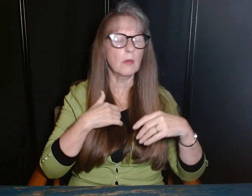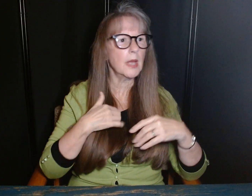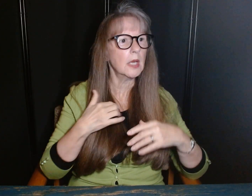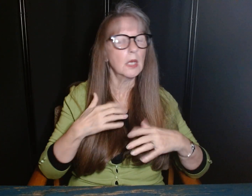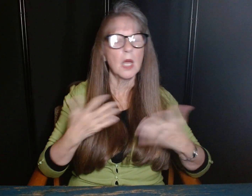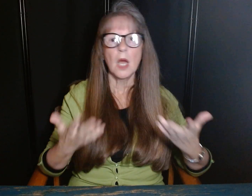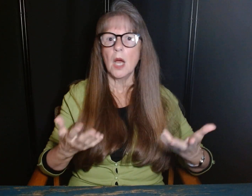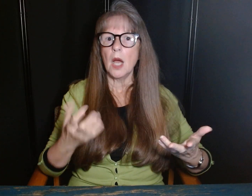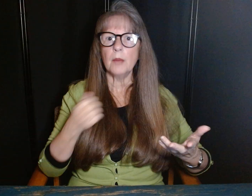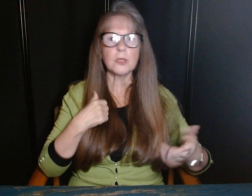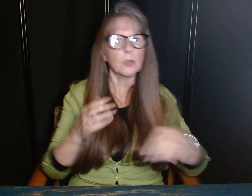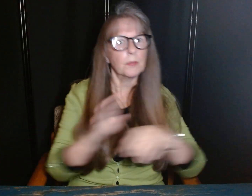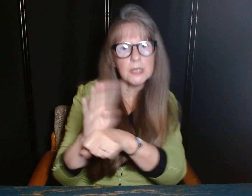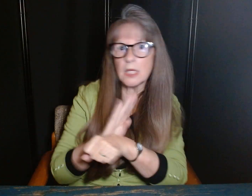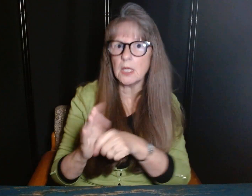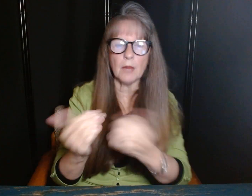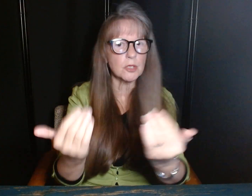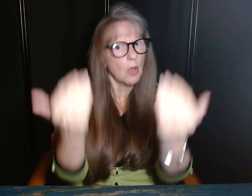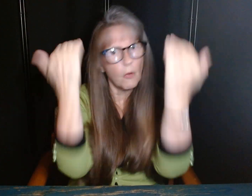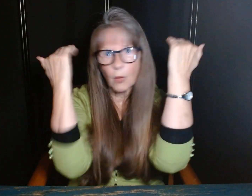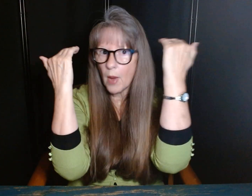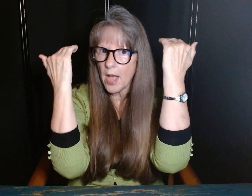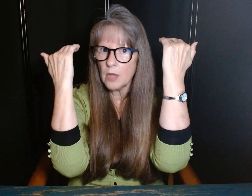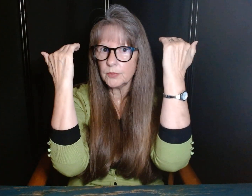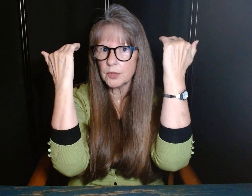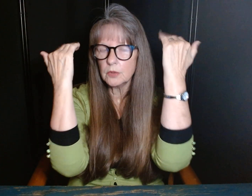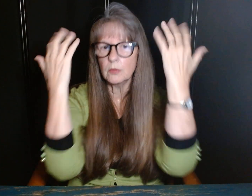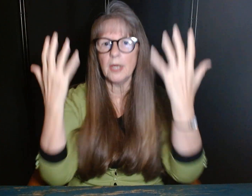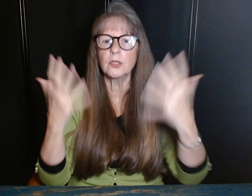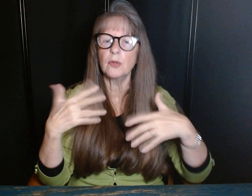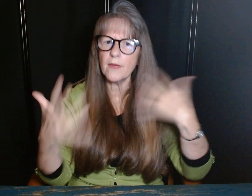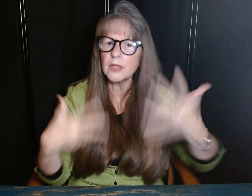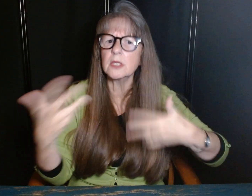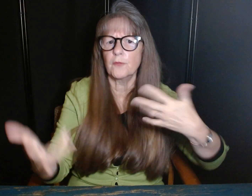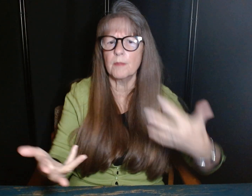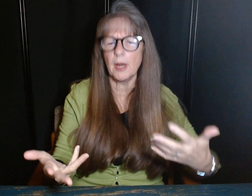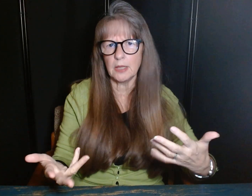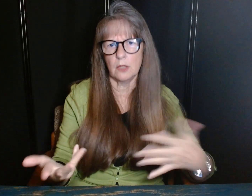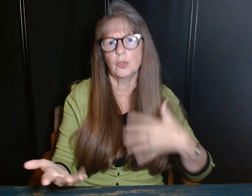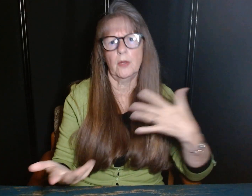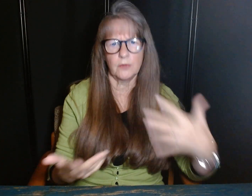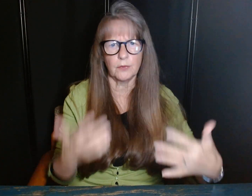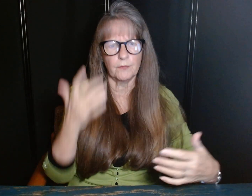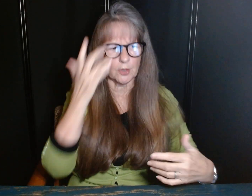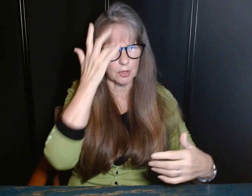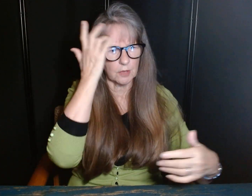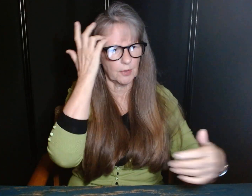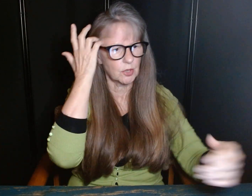man, I'm just so busy. I'm just overwhelmed, right? So you have this different body language. You have different facial expressions.